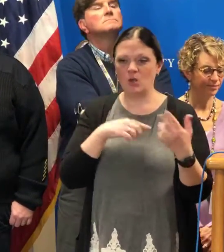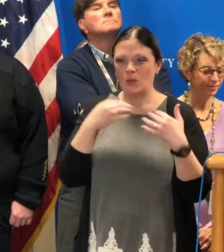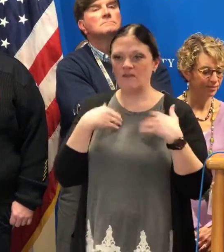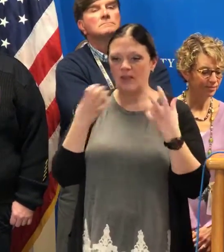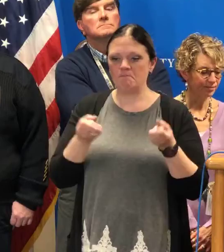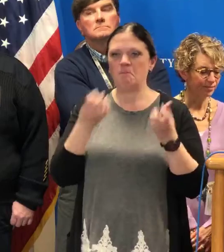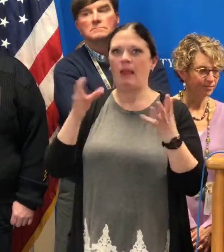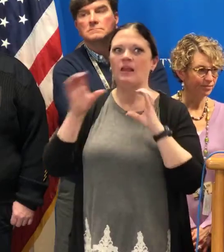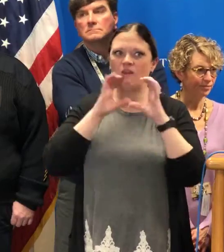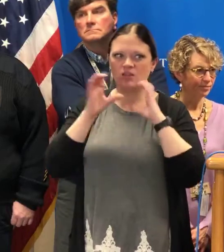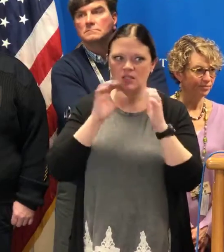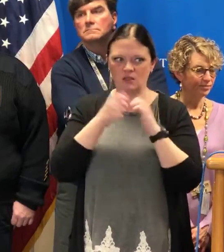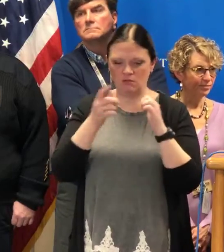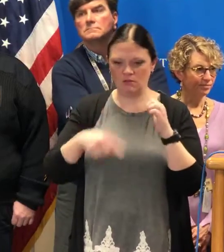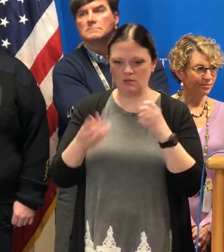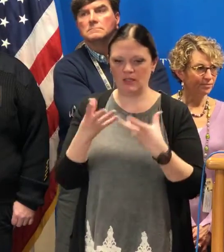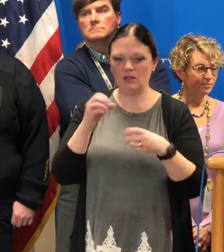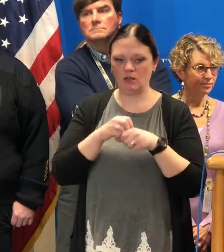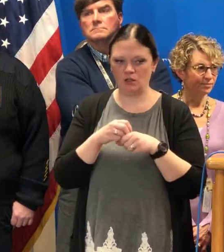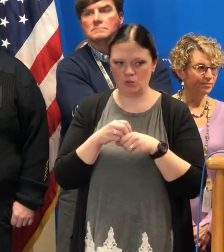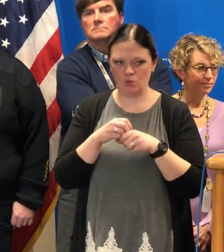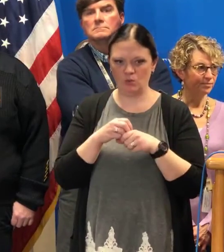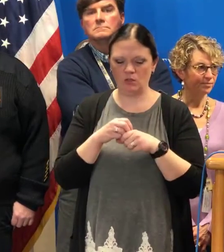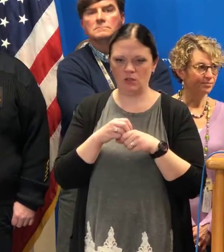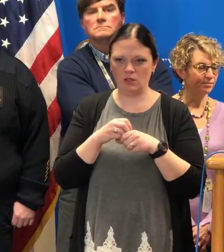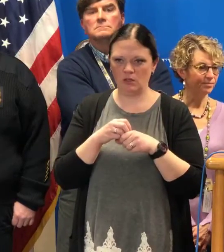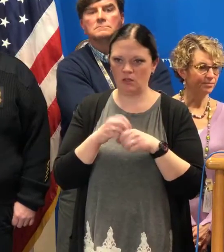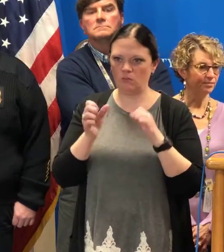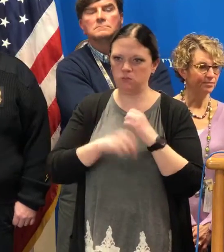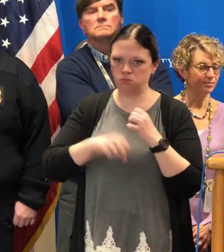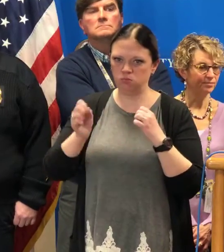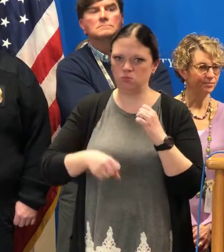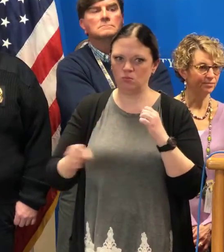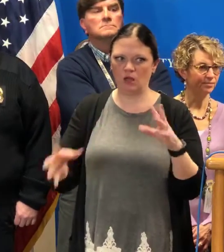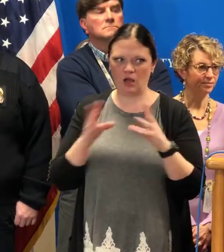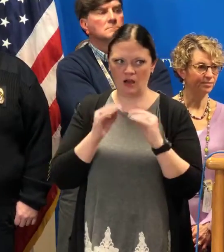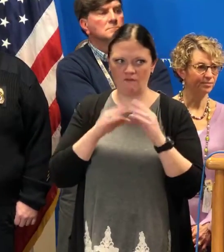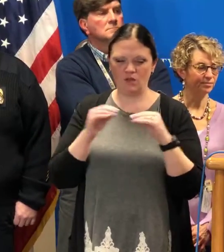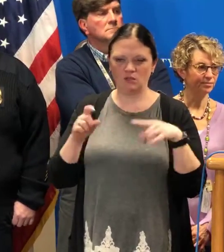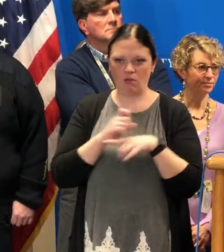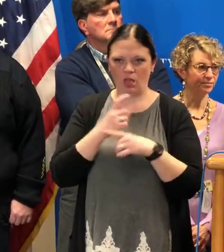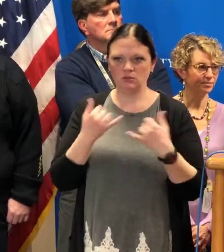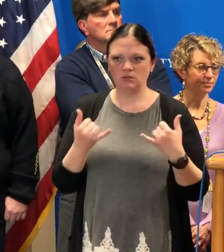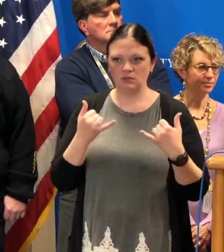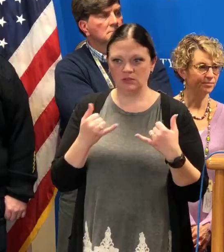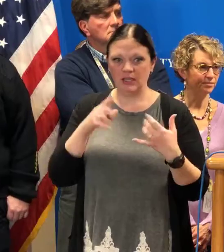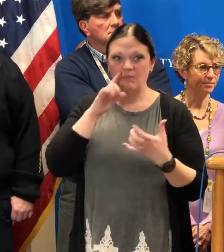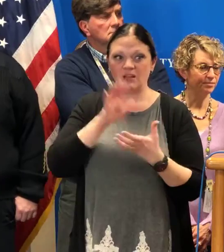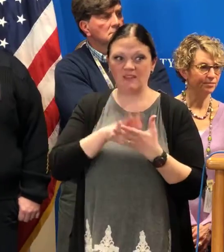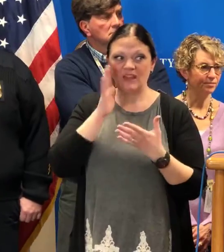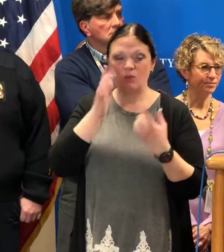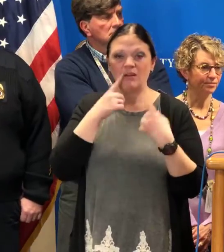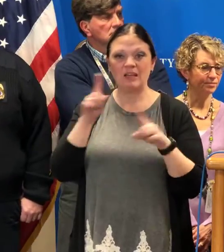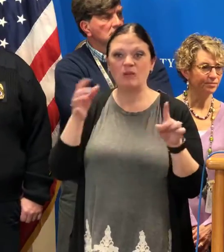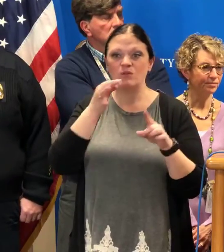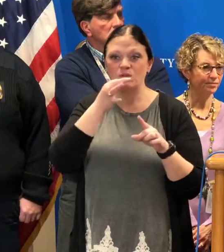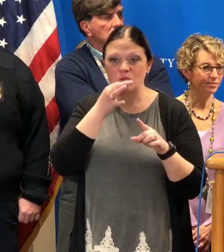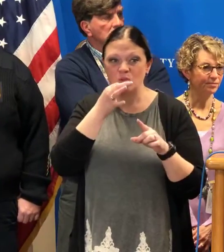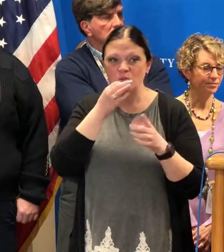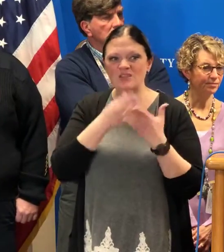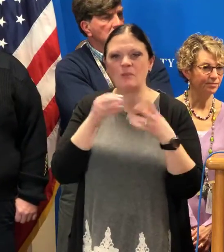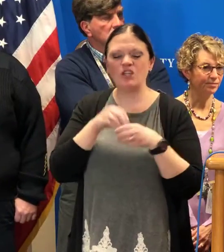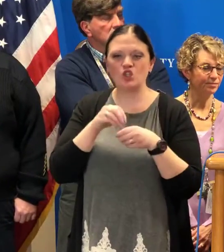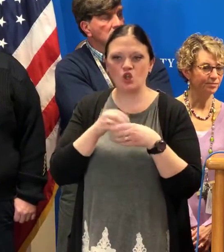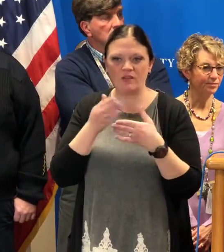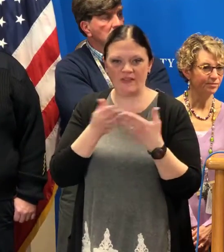multiple conversations with them, including a very long conference call earlier today. I believe they're going to be announcing fairly soon some internal things